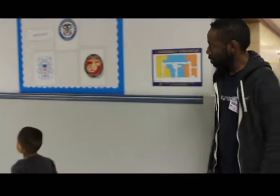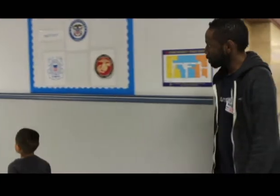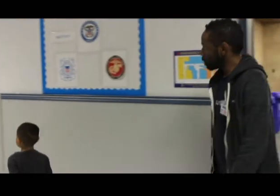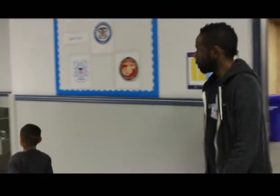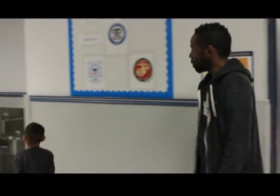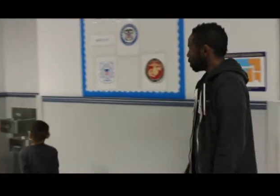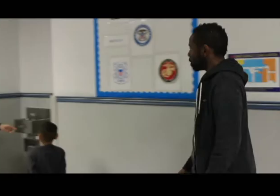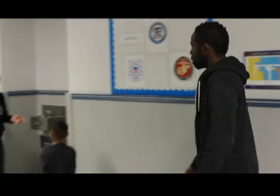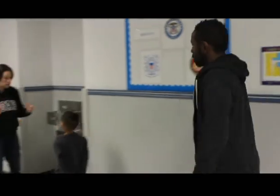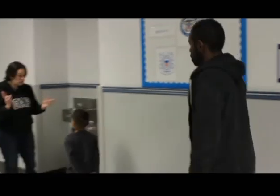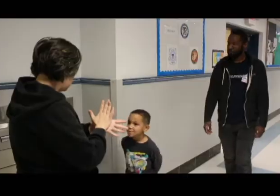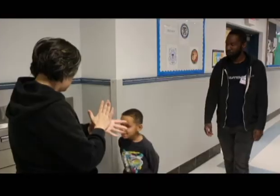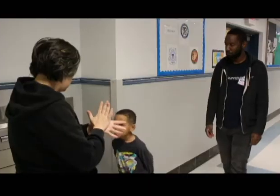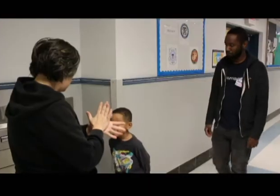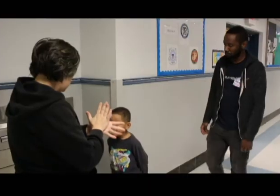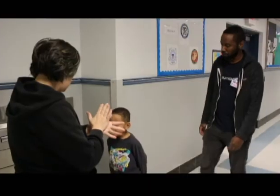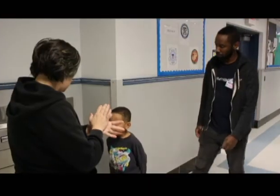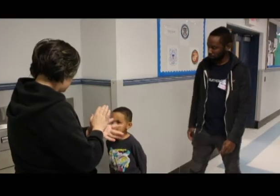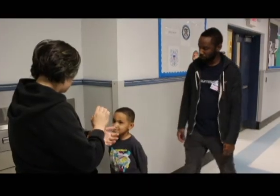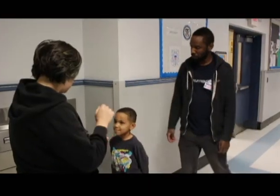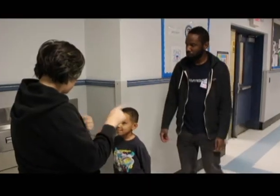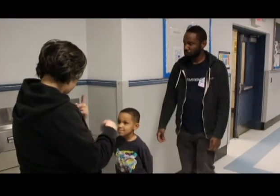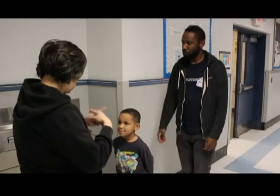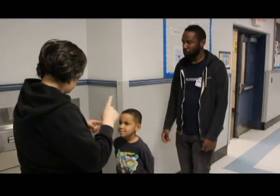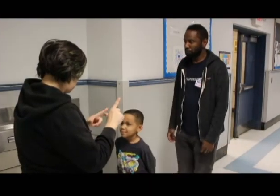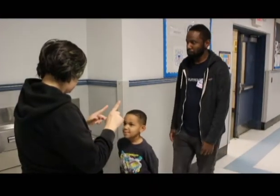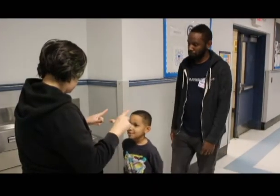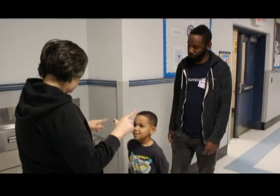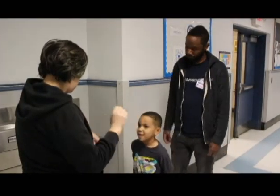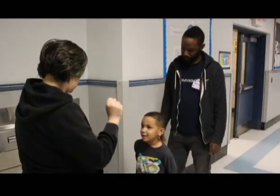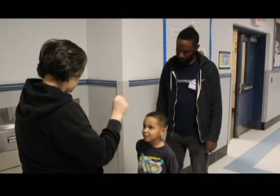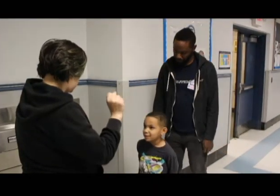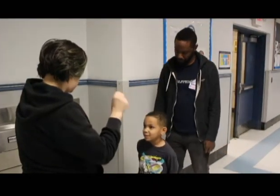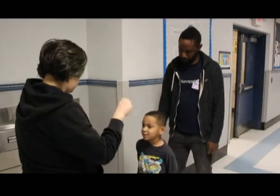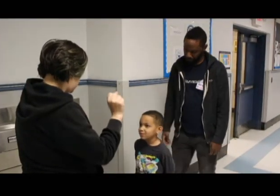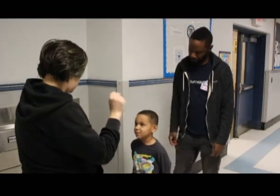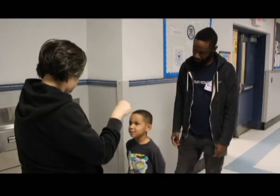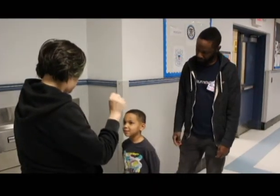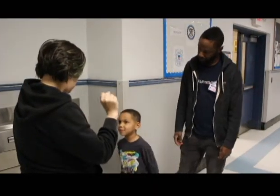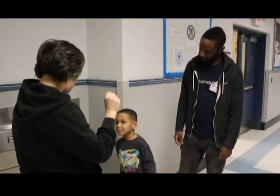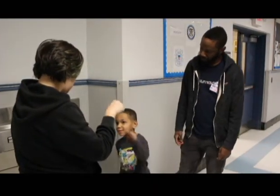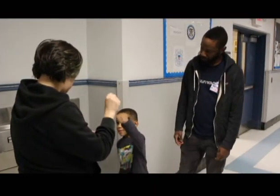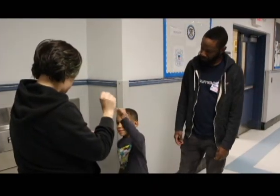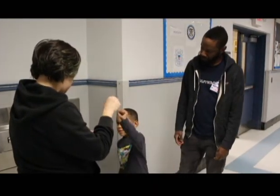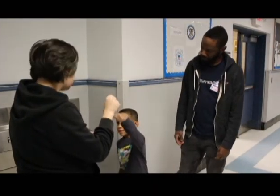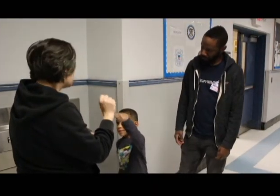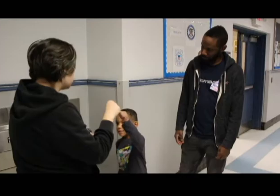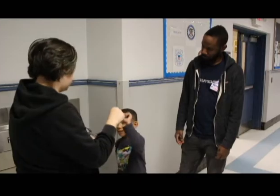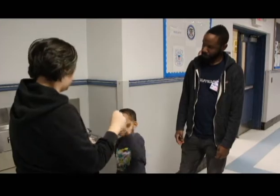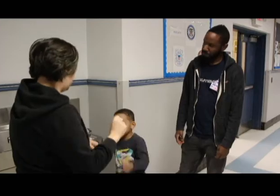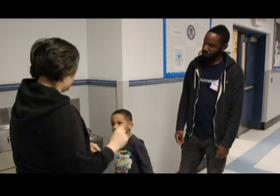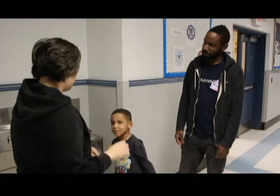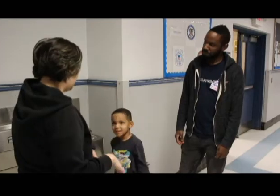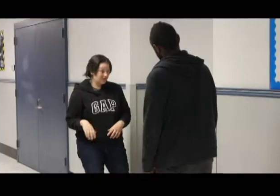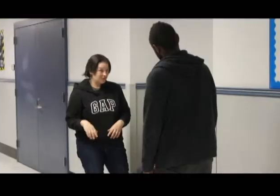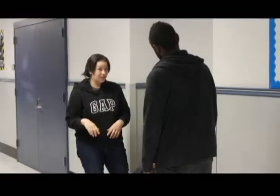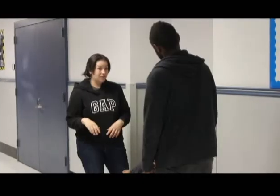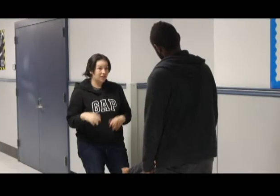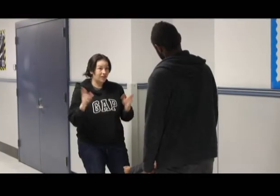Only 20% of parents who conceive a child who is born deaf learn sign language. As well, there's over 90% of deaf